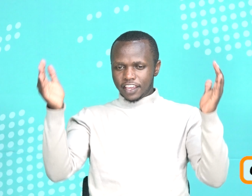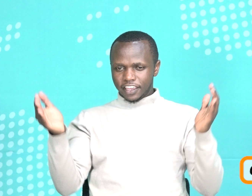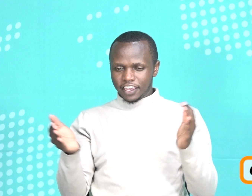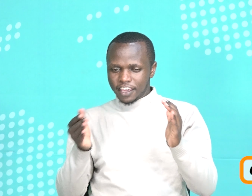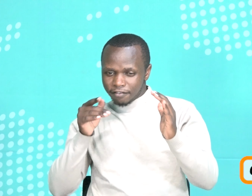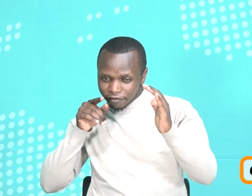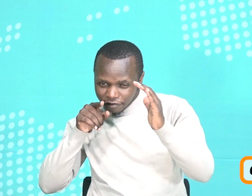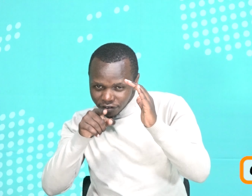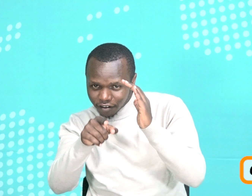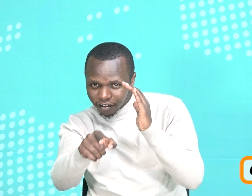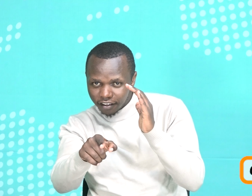cave,